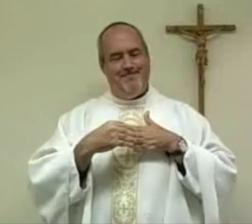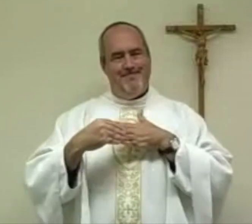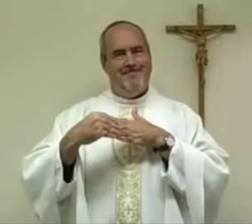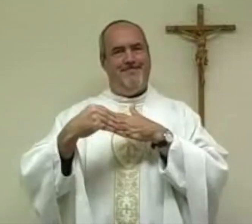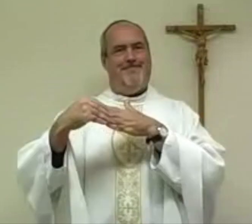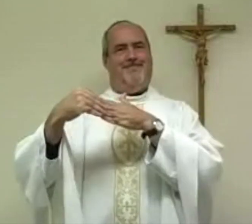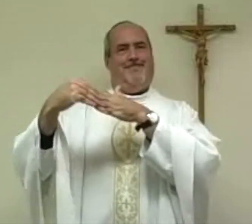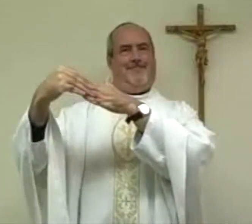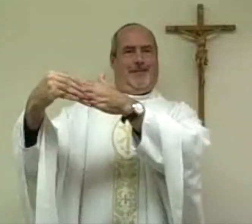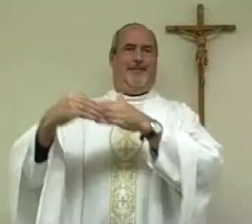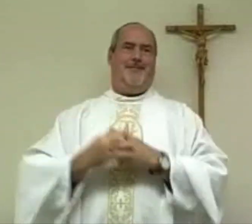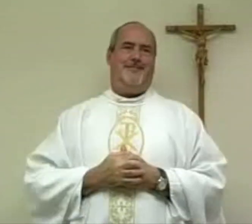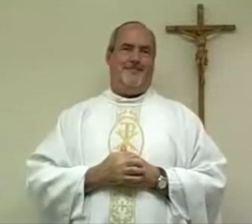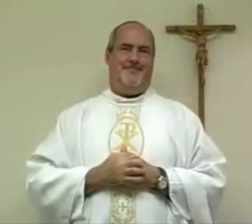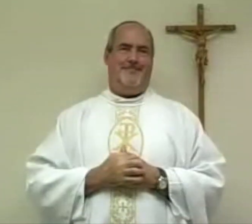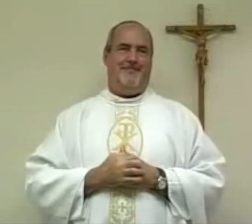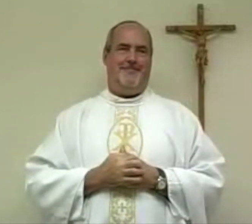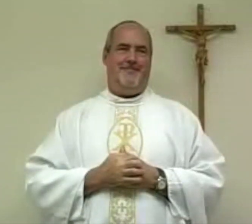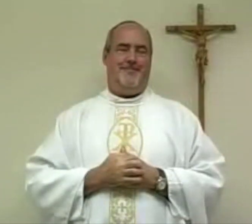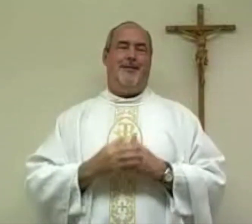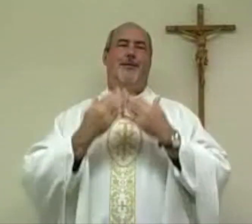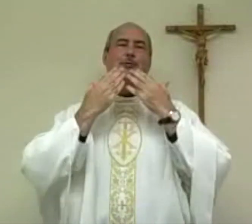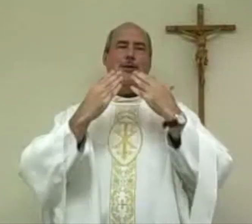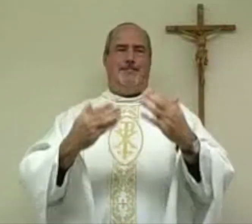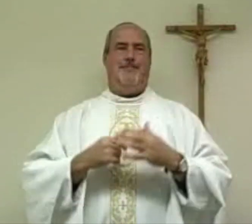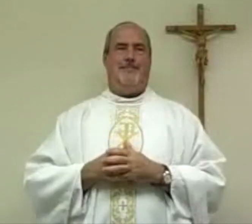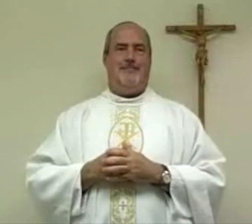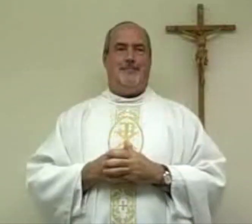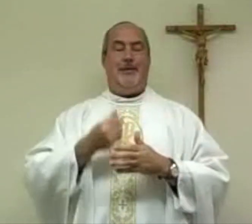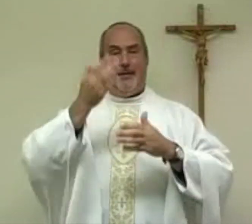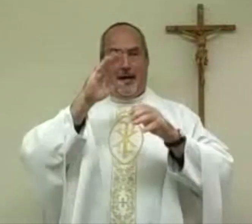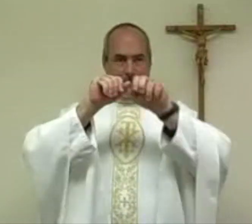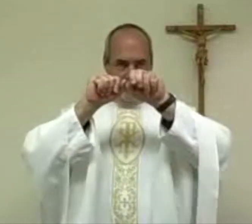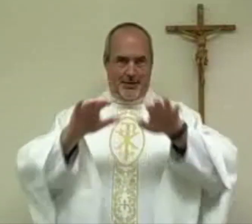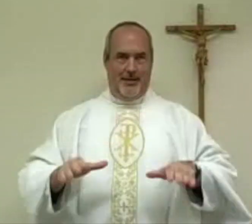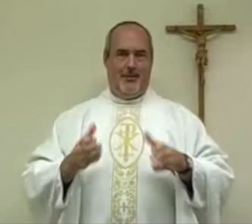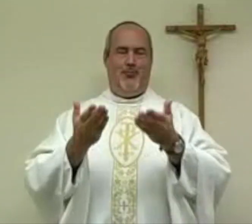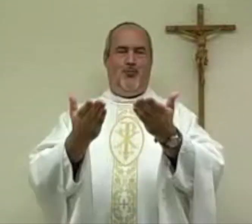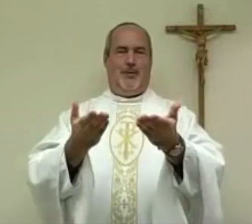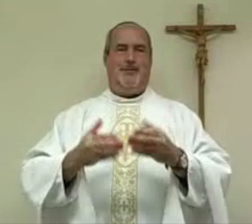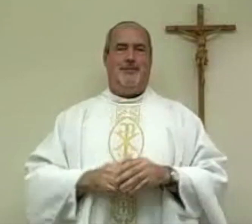continues to show us mercy and to lead us. Thank you, and God bless you.